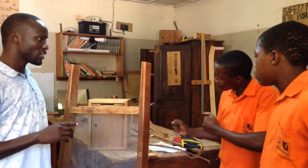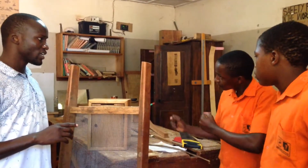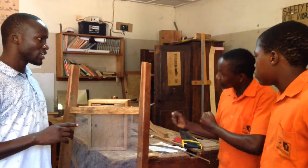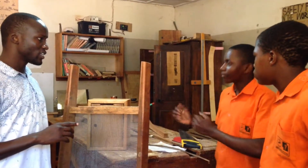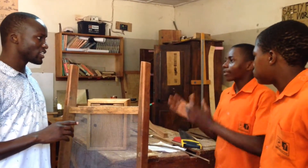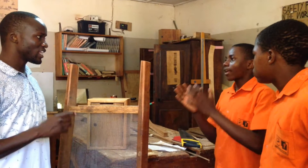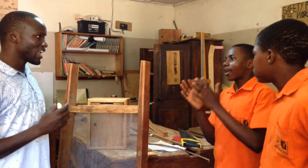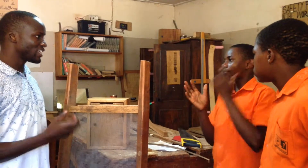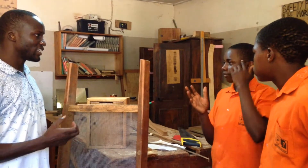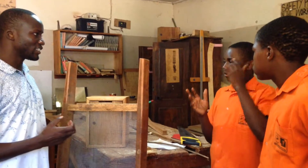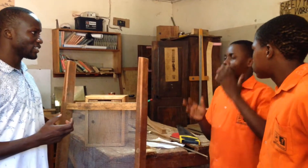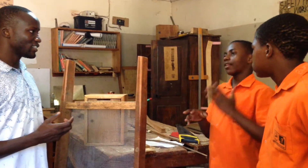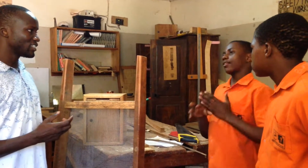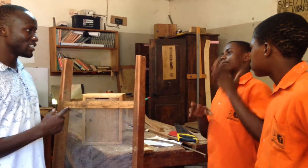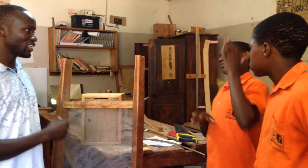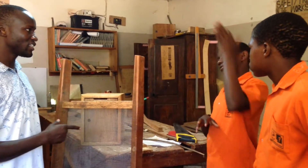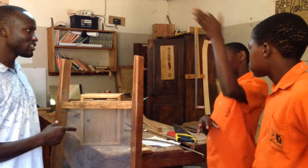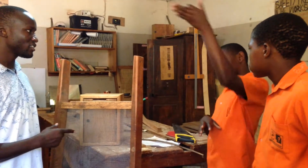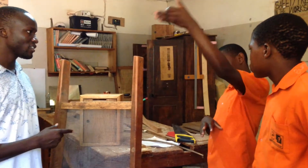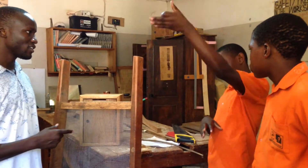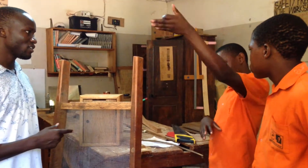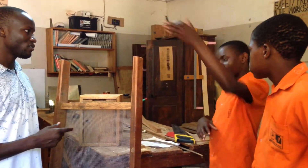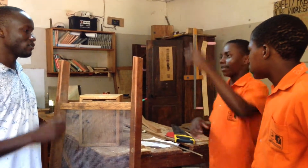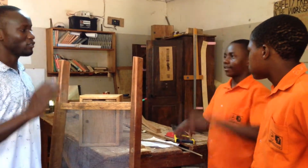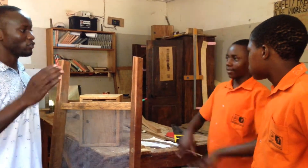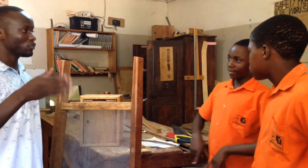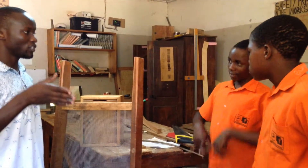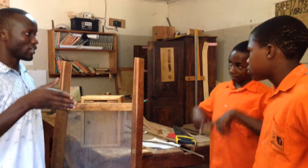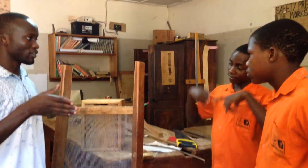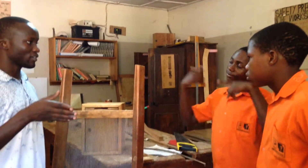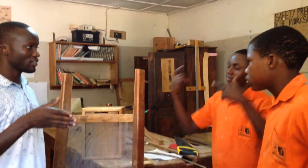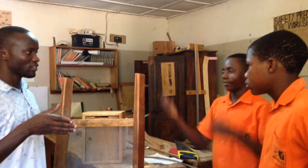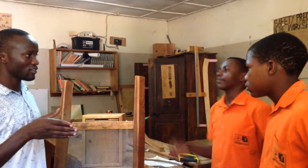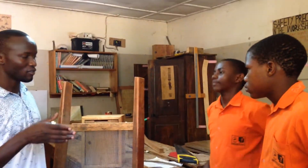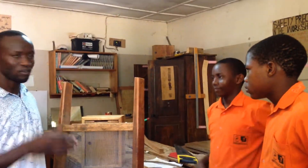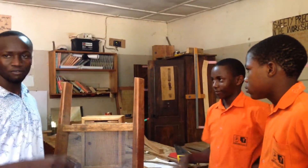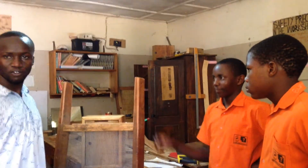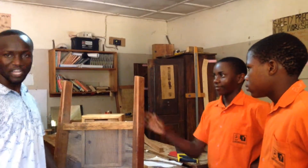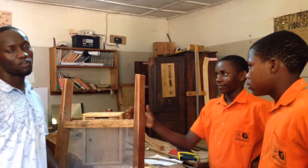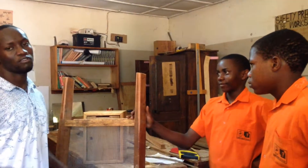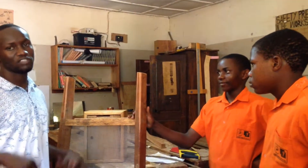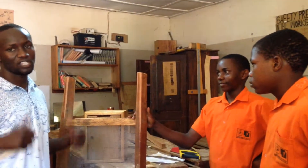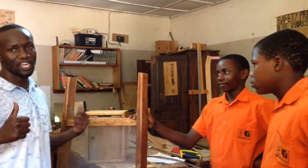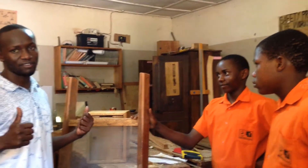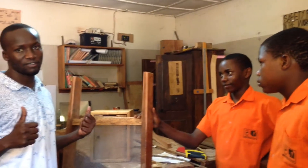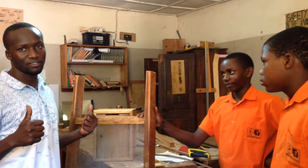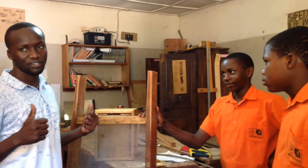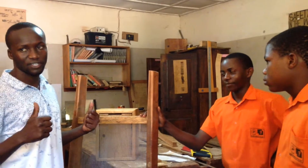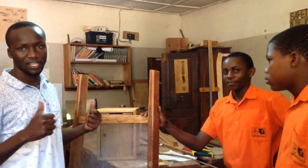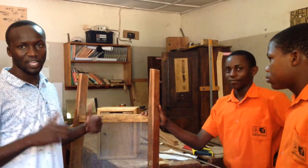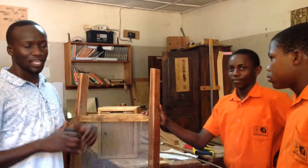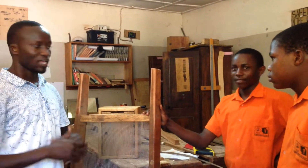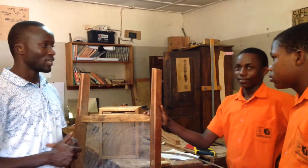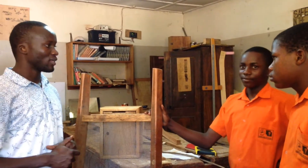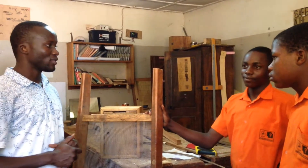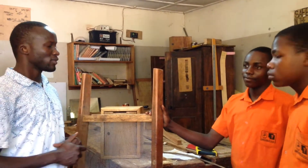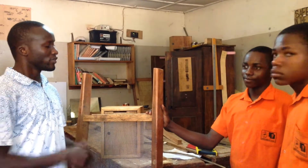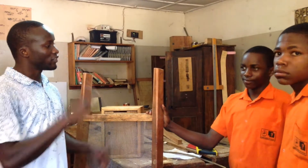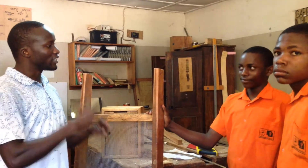Thank He's learning these things for the future. For the whole of his life. Thank